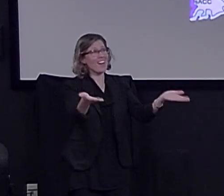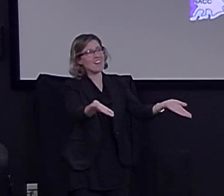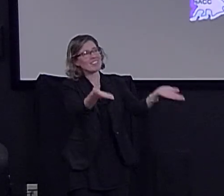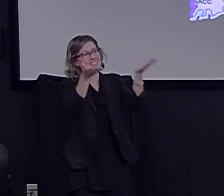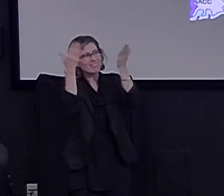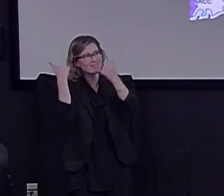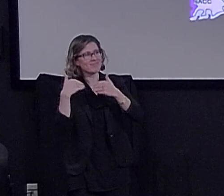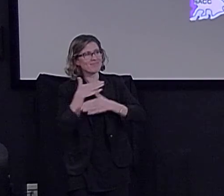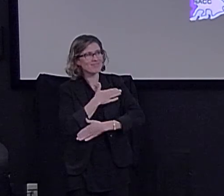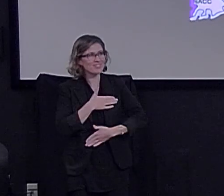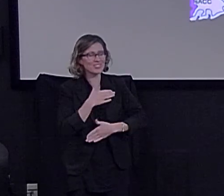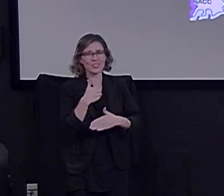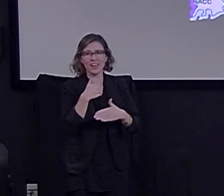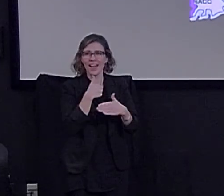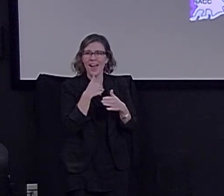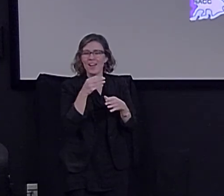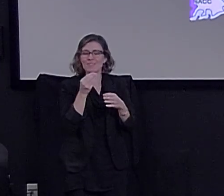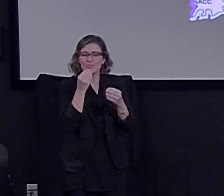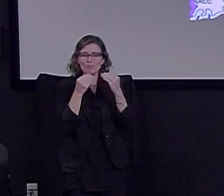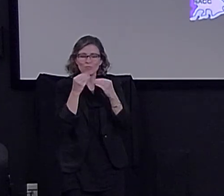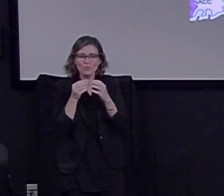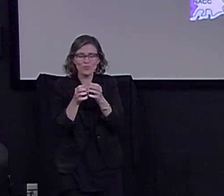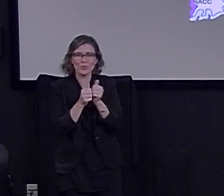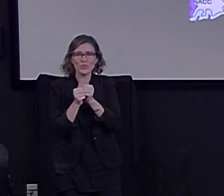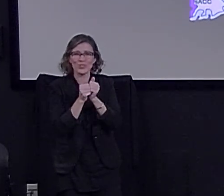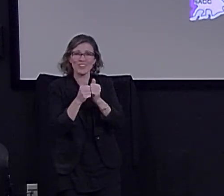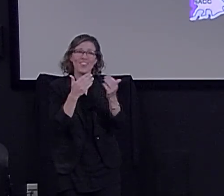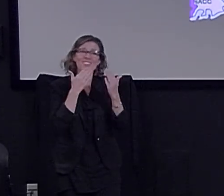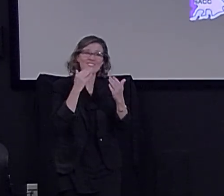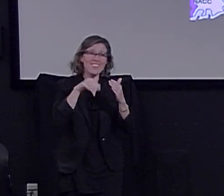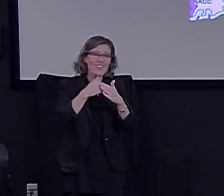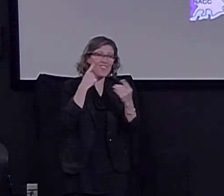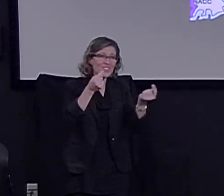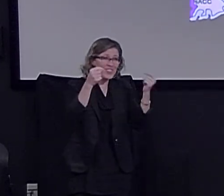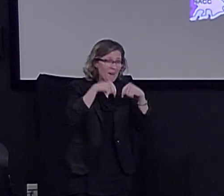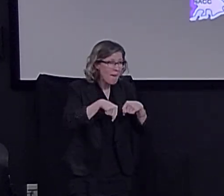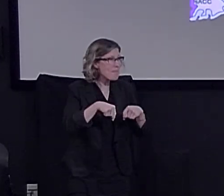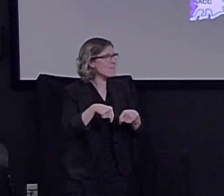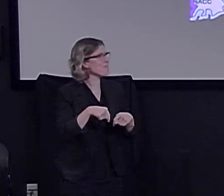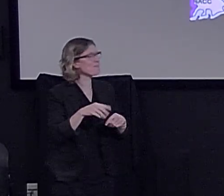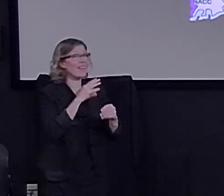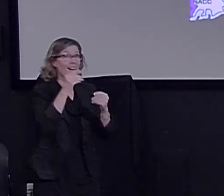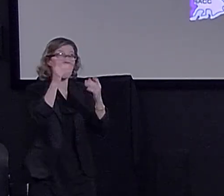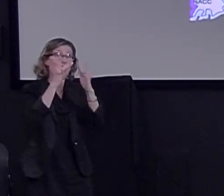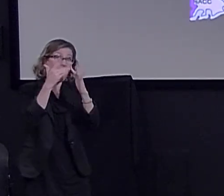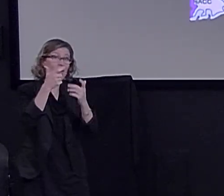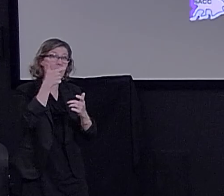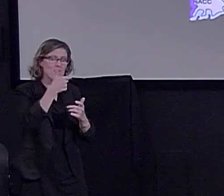have a little refreshment all together. Thank you very much for Thank everyone, you. and thank you for those online.